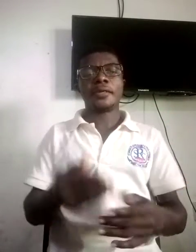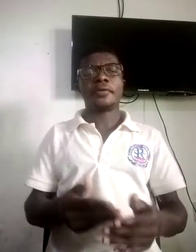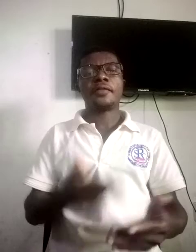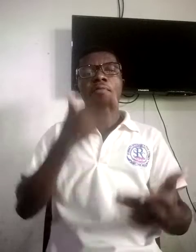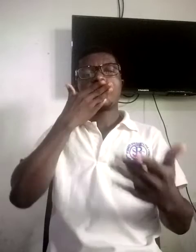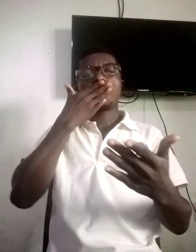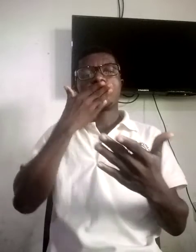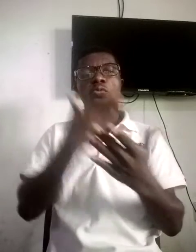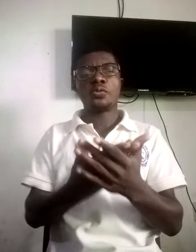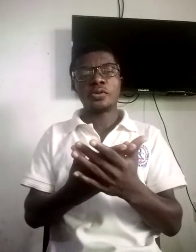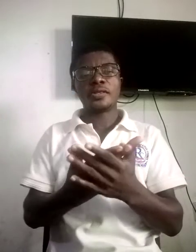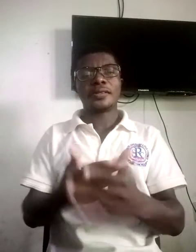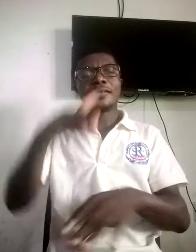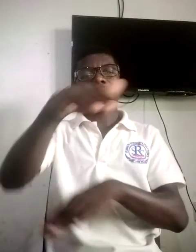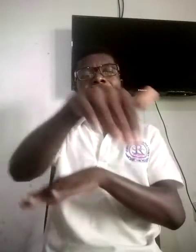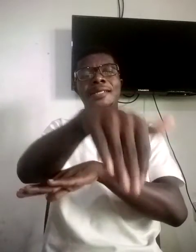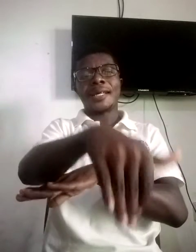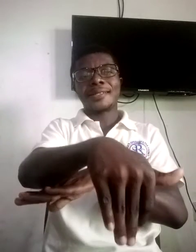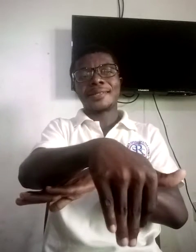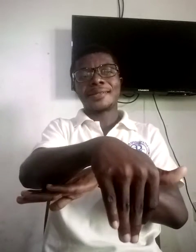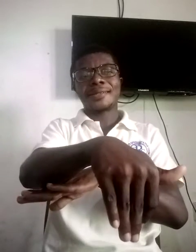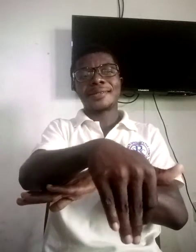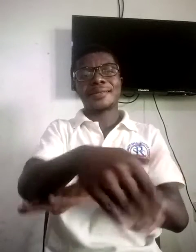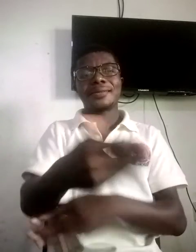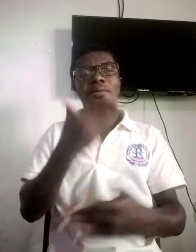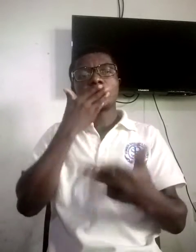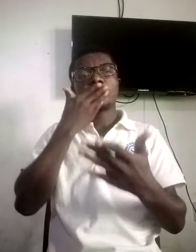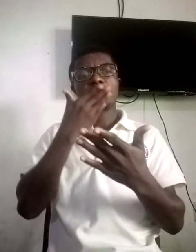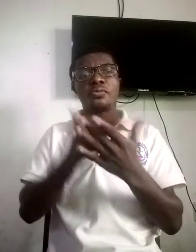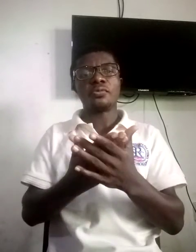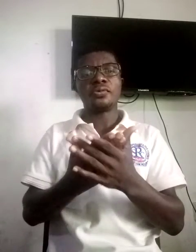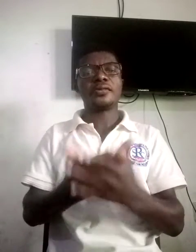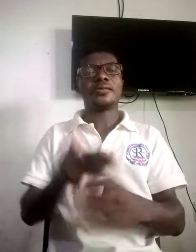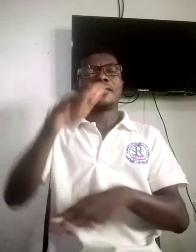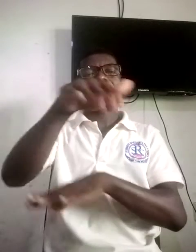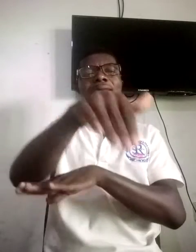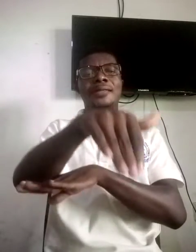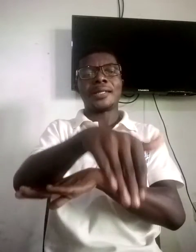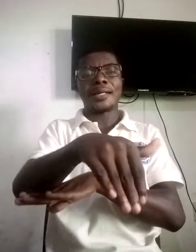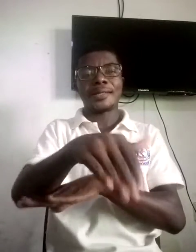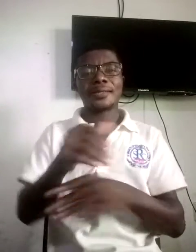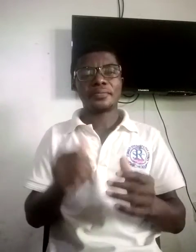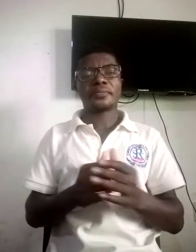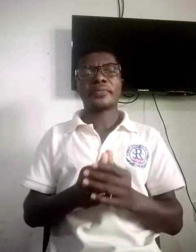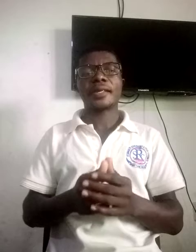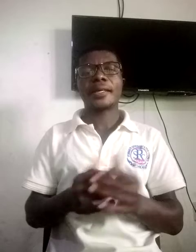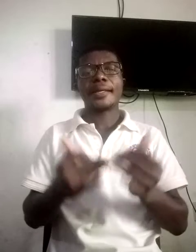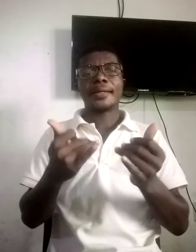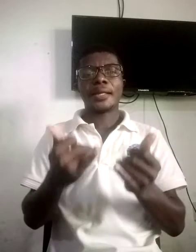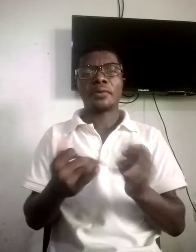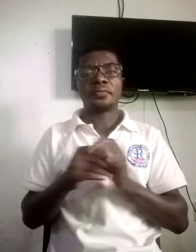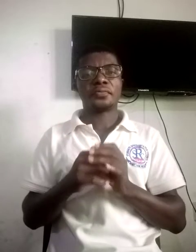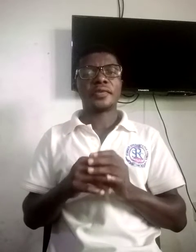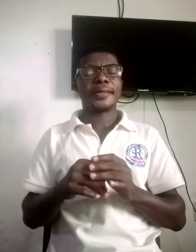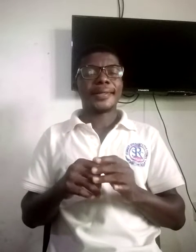have good night. Good night. Now